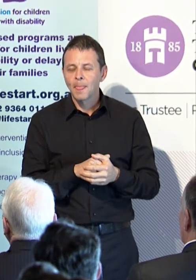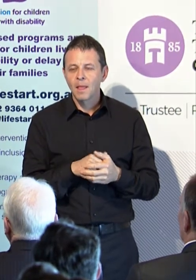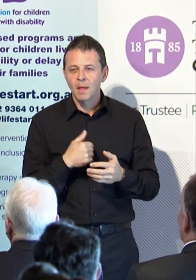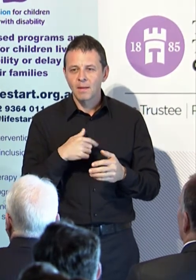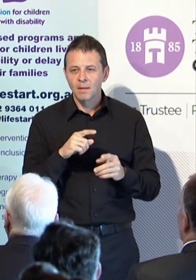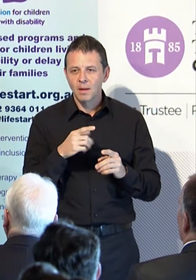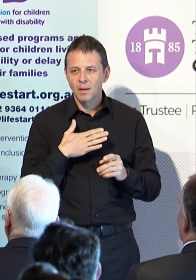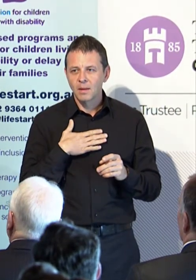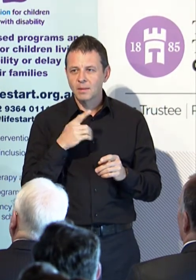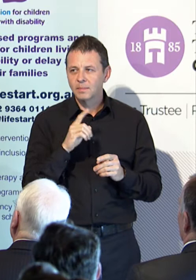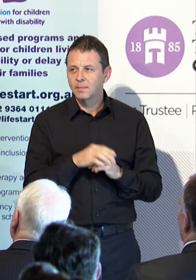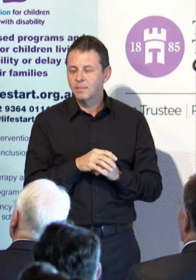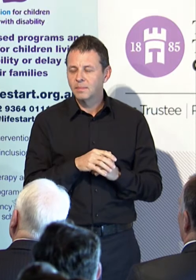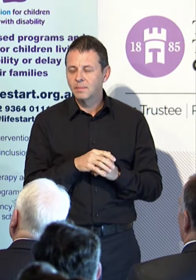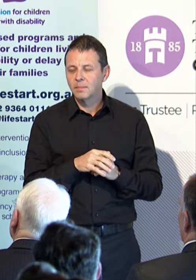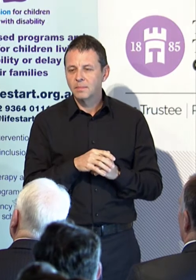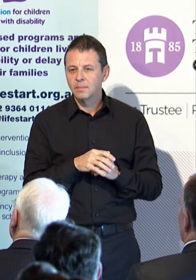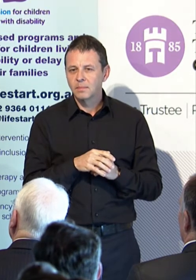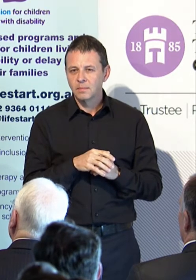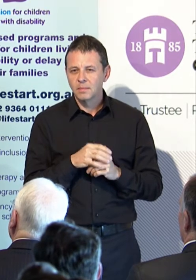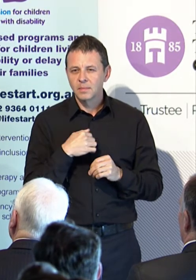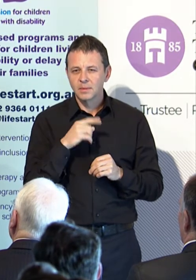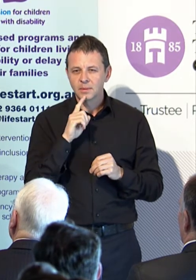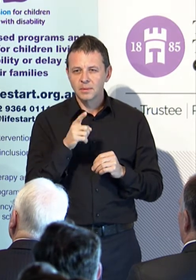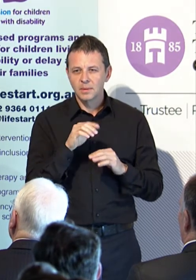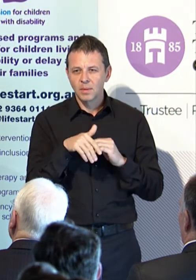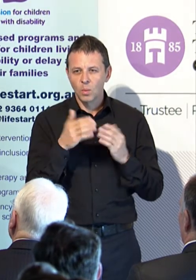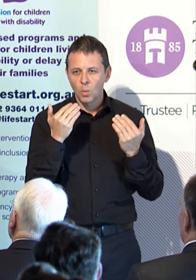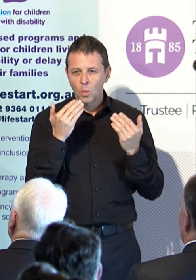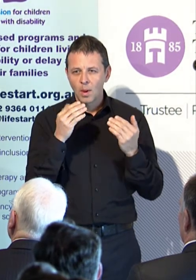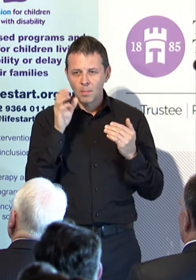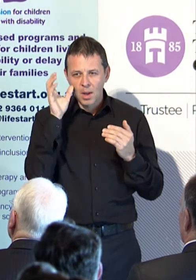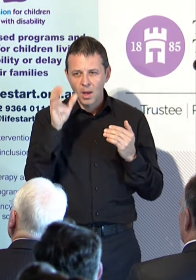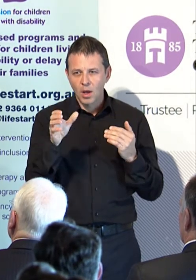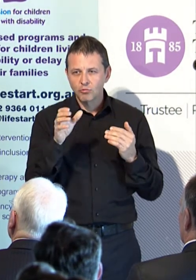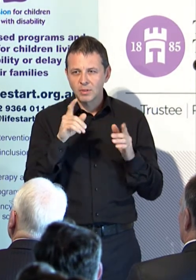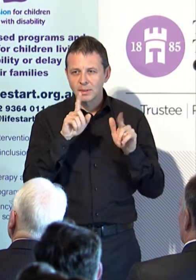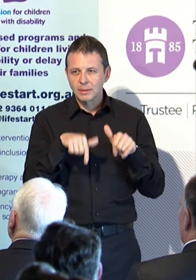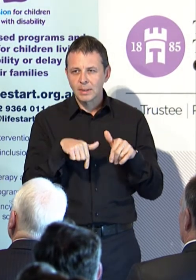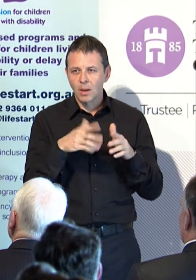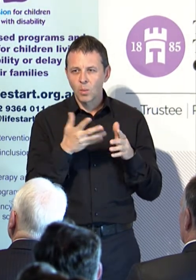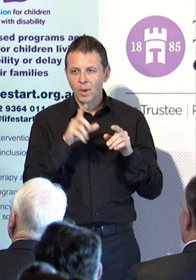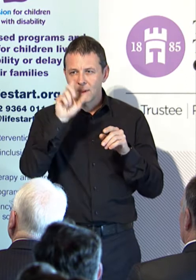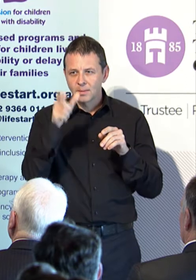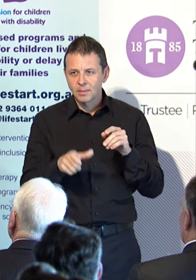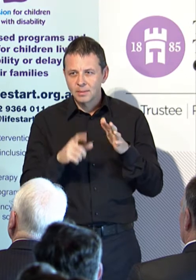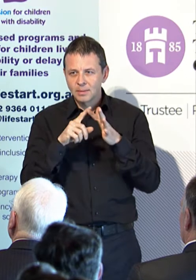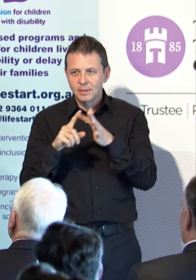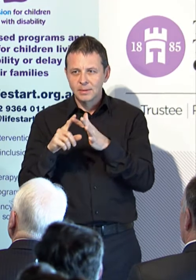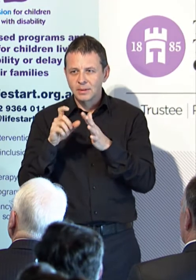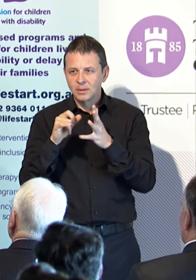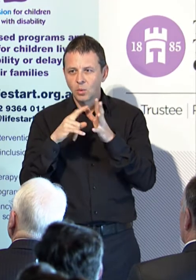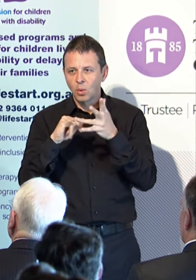that the Welcome to Country has its origins on the east coast of Australia, and Welcome